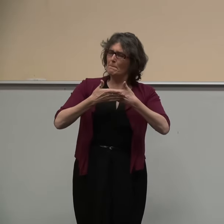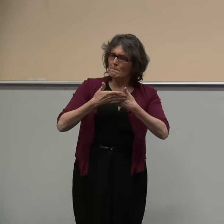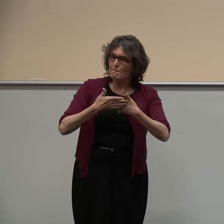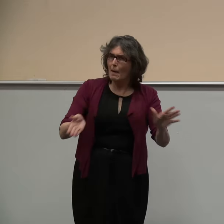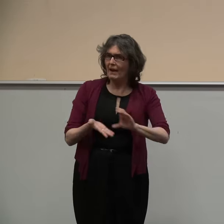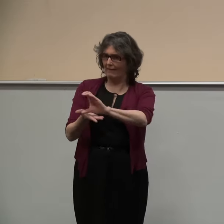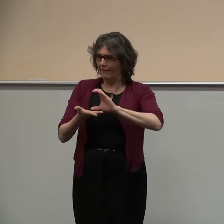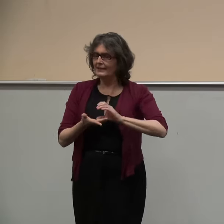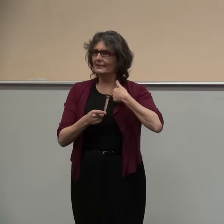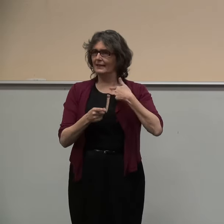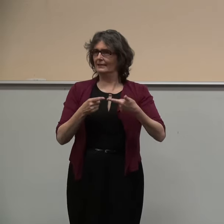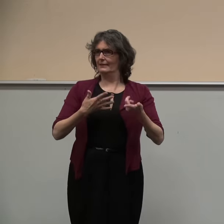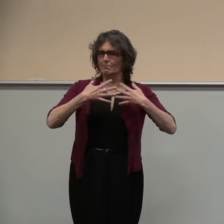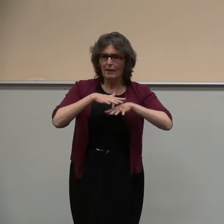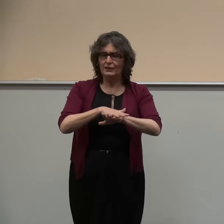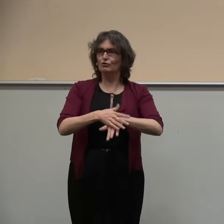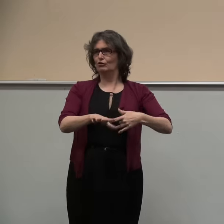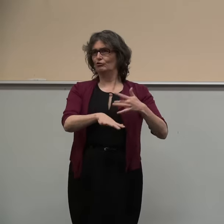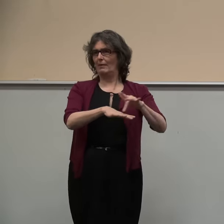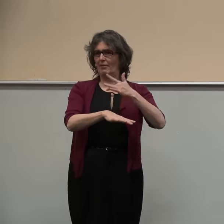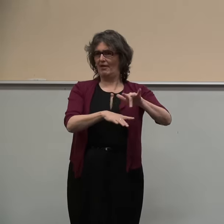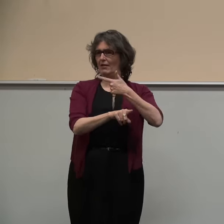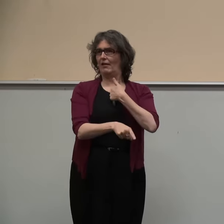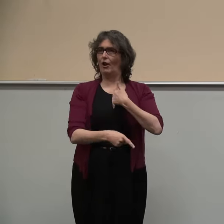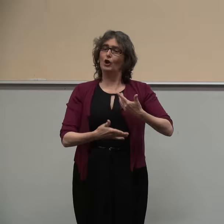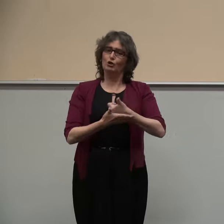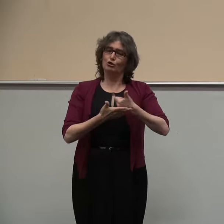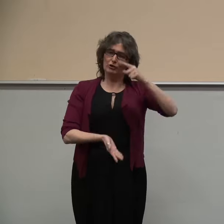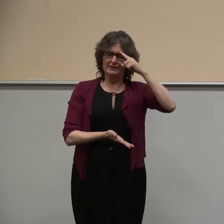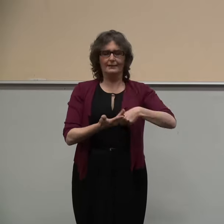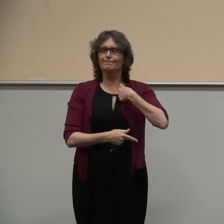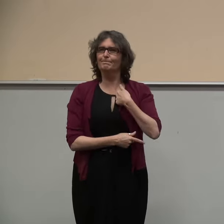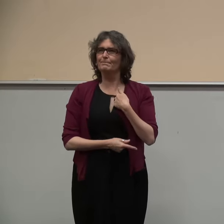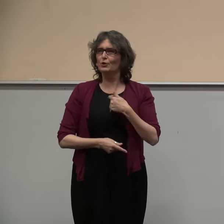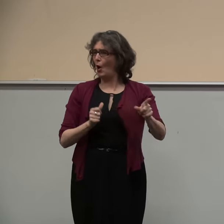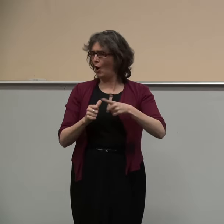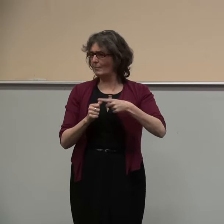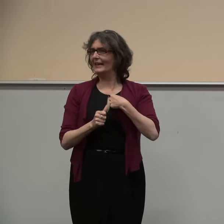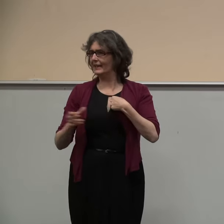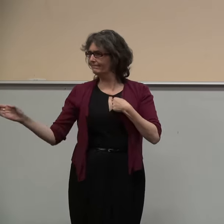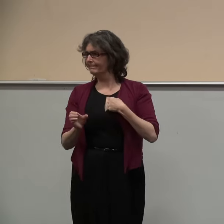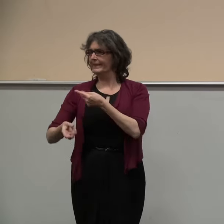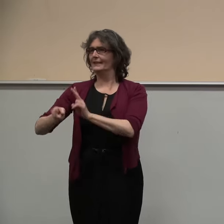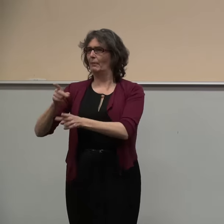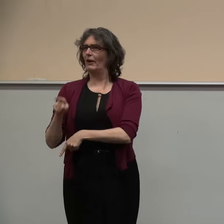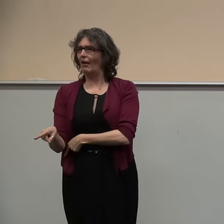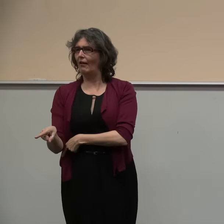theatres, is to interpret everything without considering whether it actually will be that accessible for deaf people. So a lot of the shows are